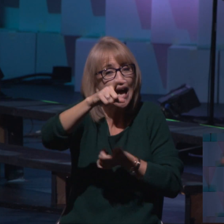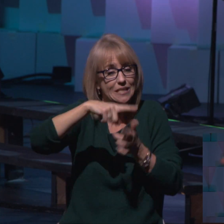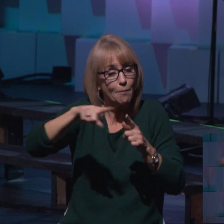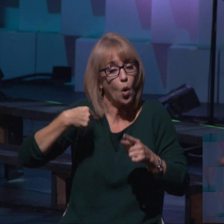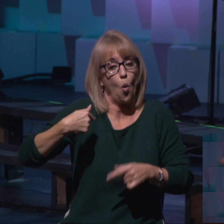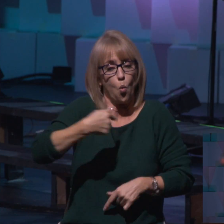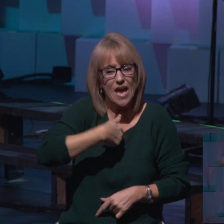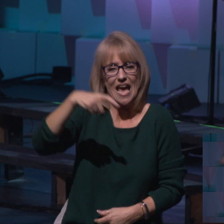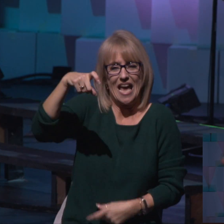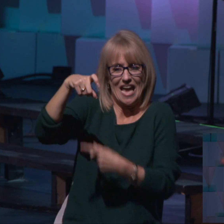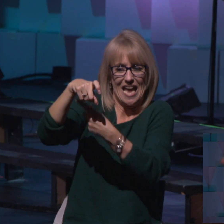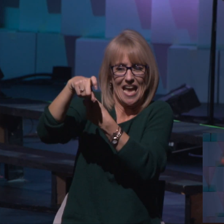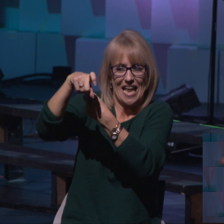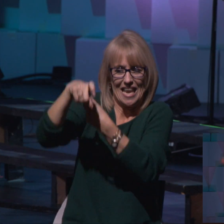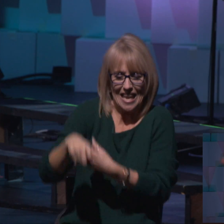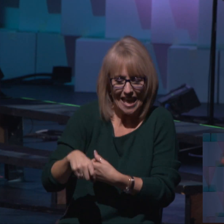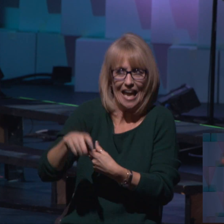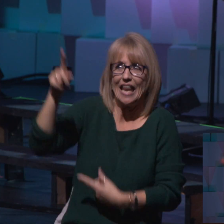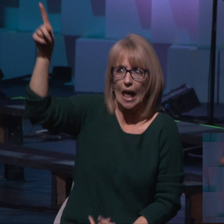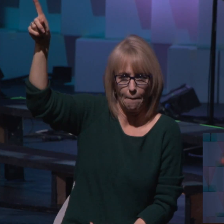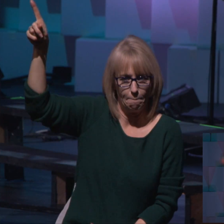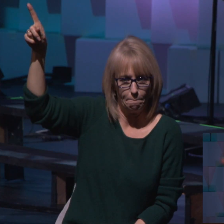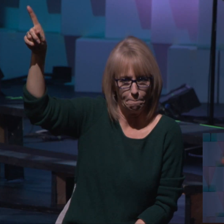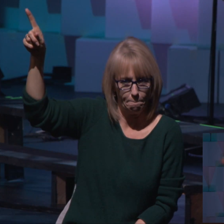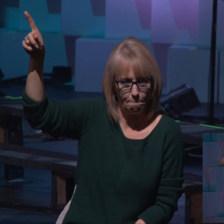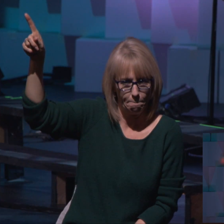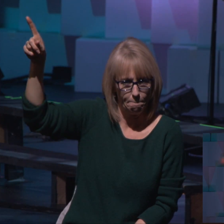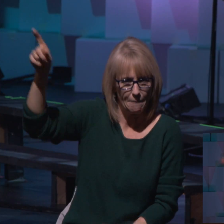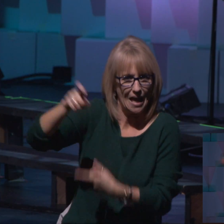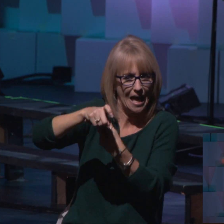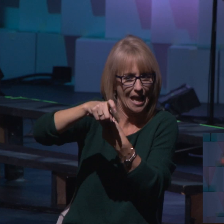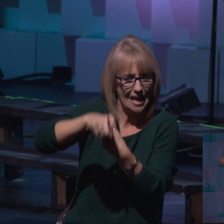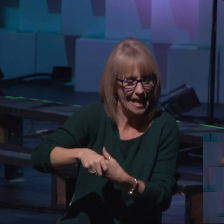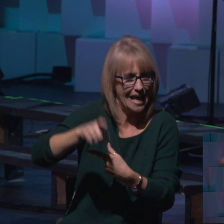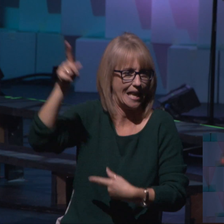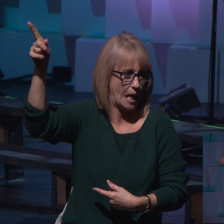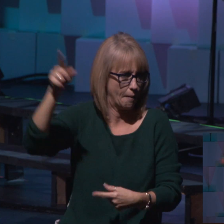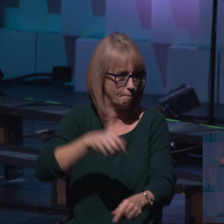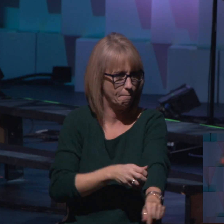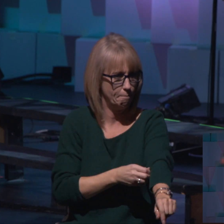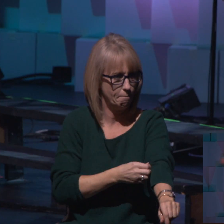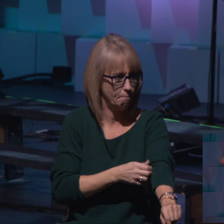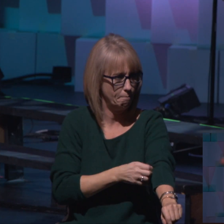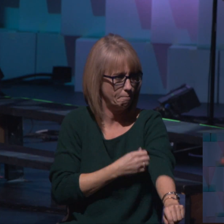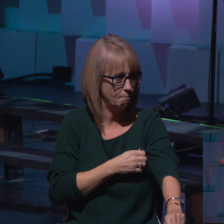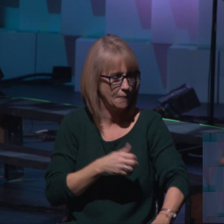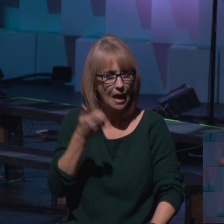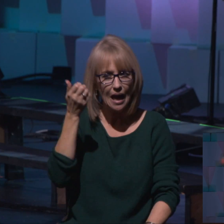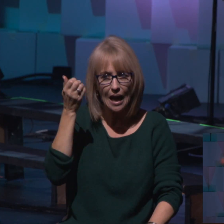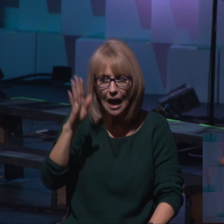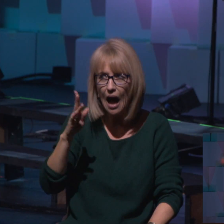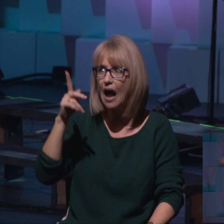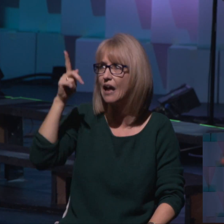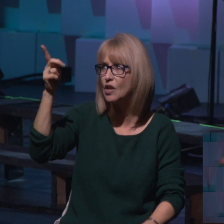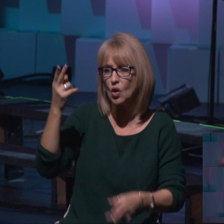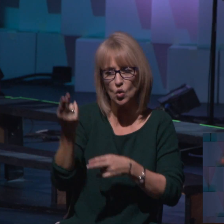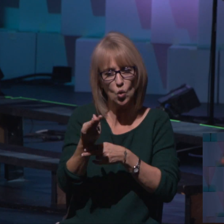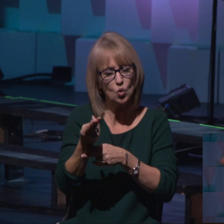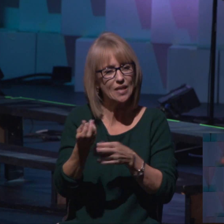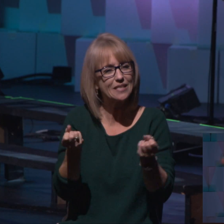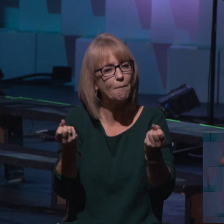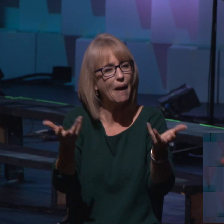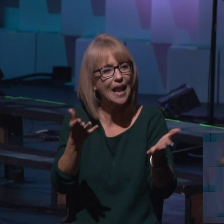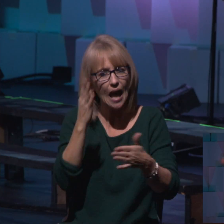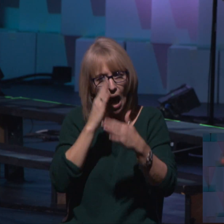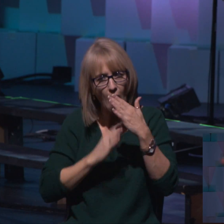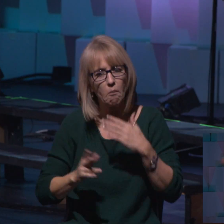him. The Christmas story is filled with God using humble people. 2 weeks ago, we looked at Zechariah